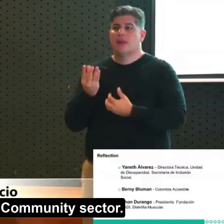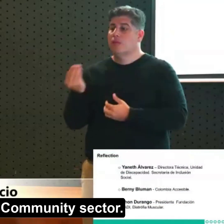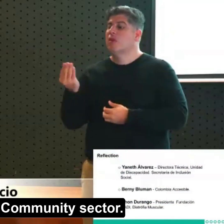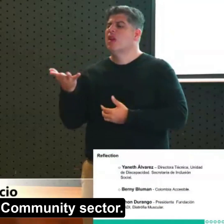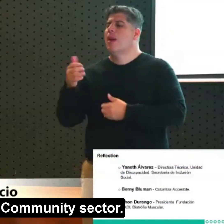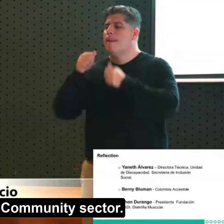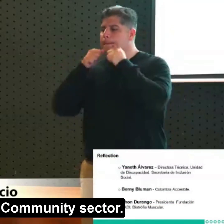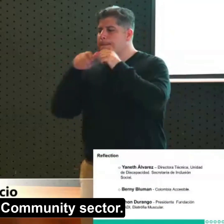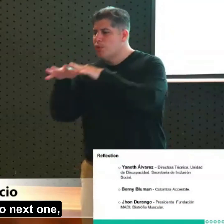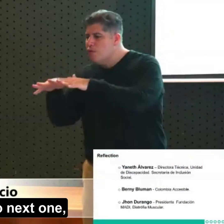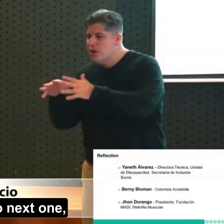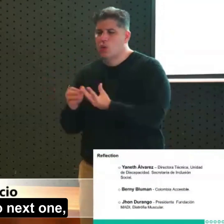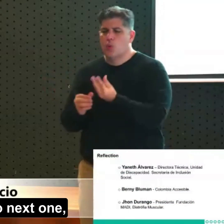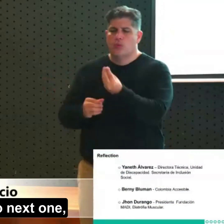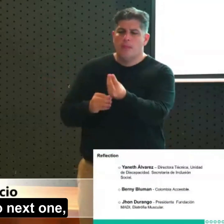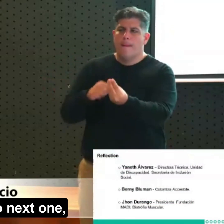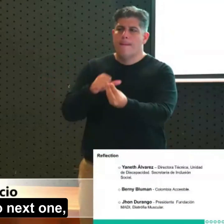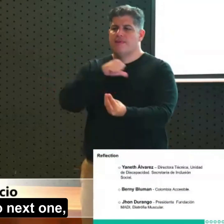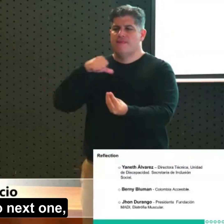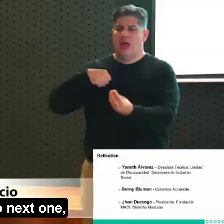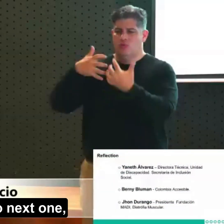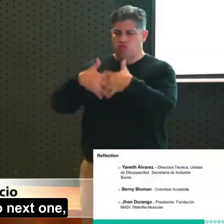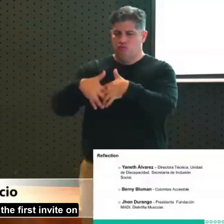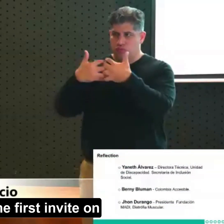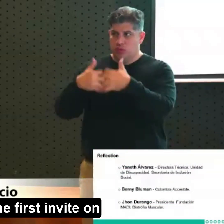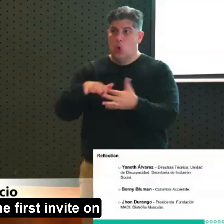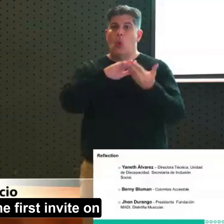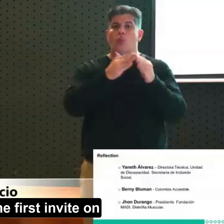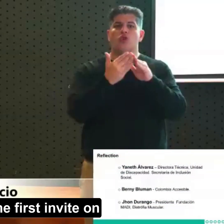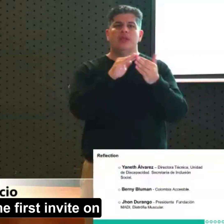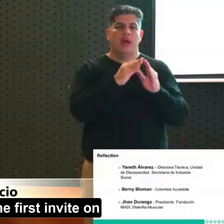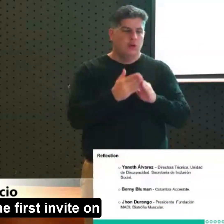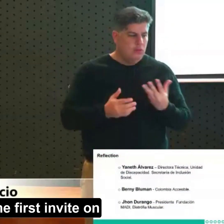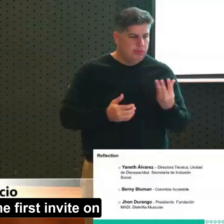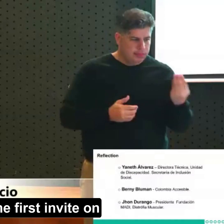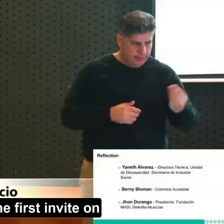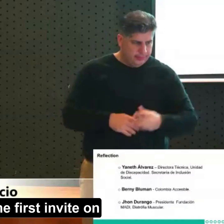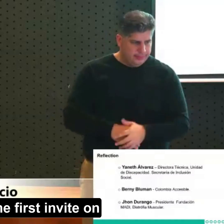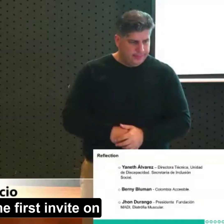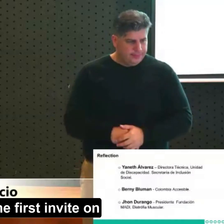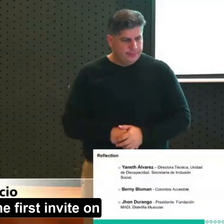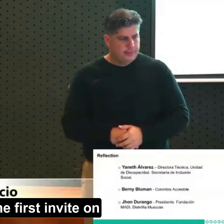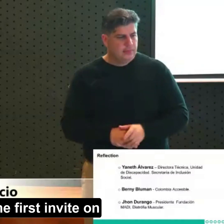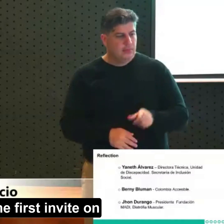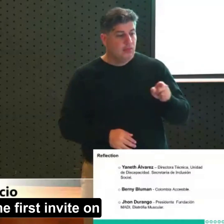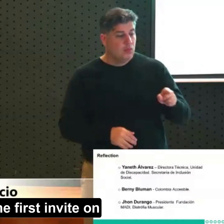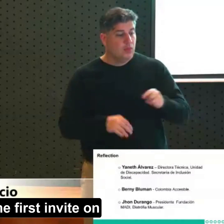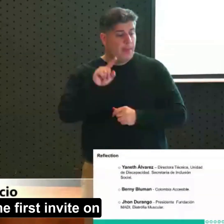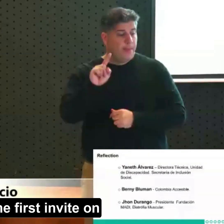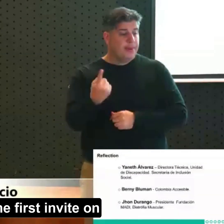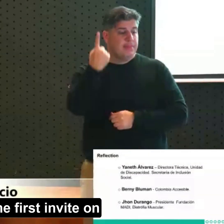sector and community sector. So next one, I'm going to first invite